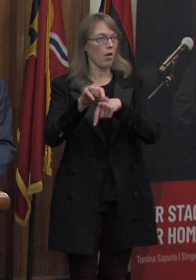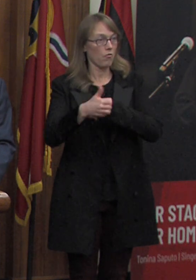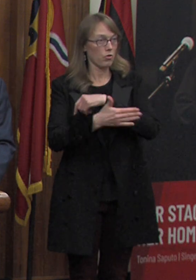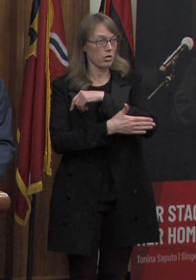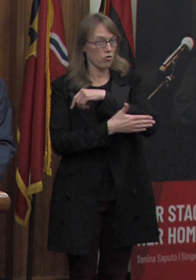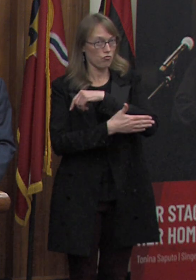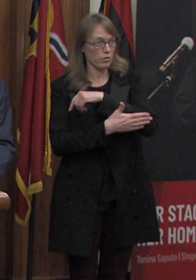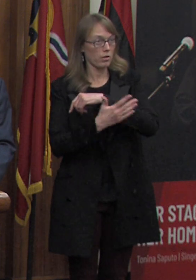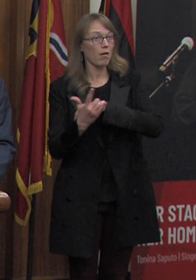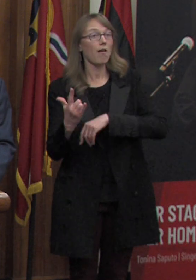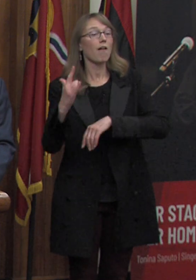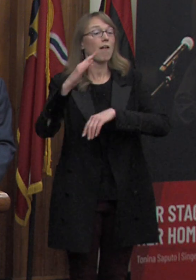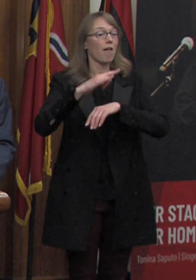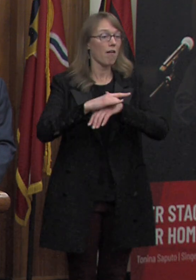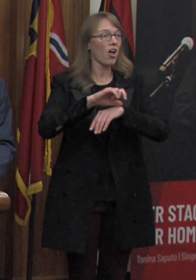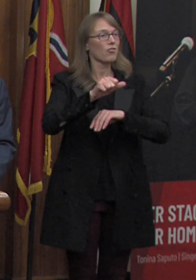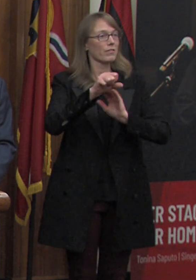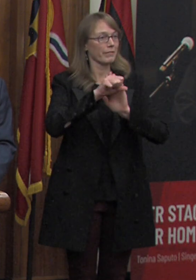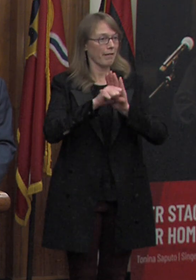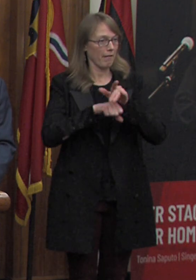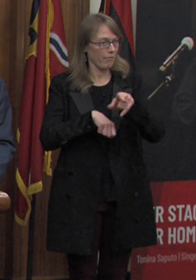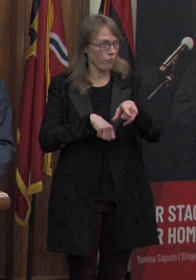Upon the landing, they